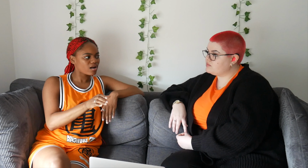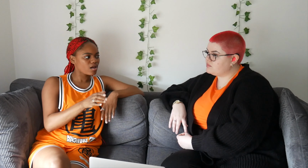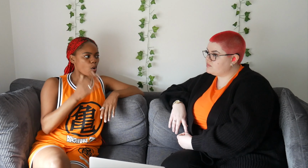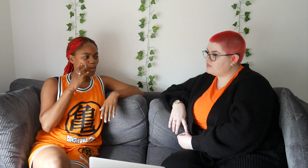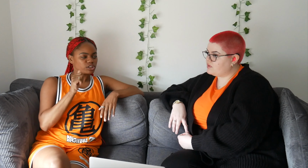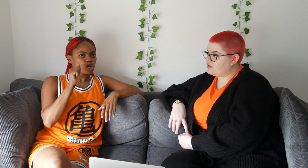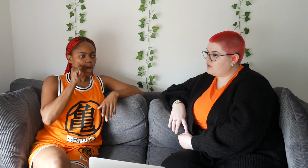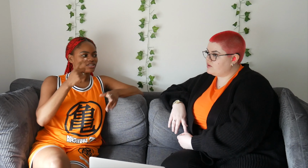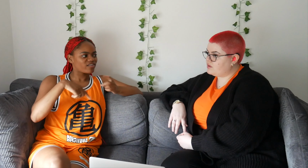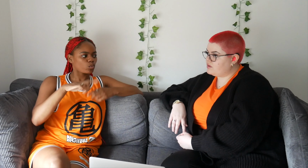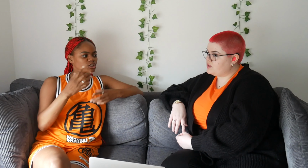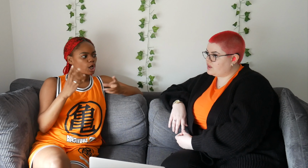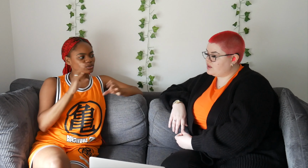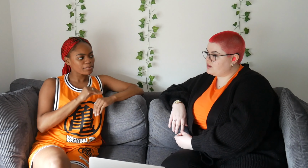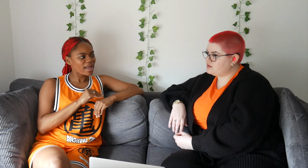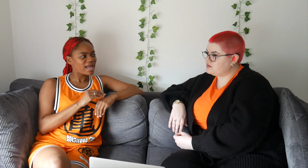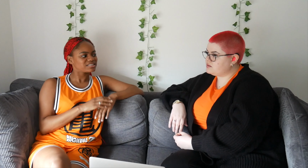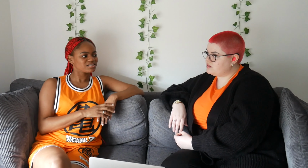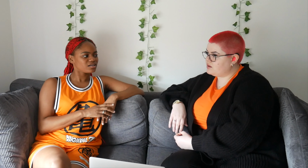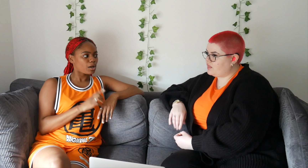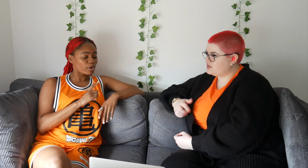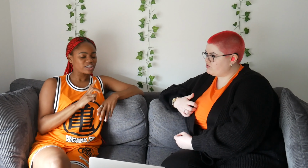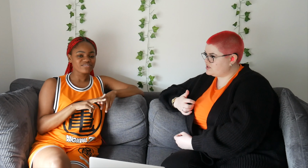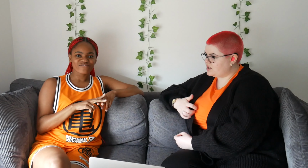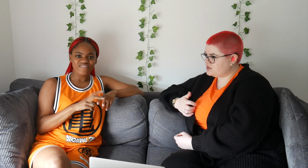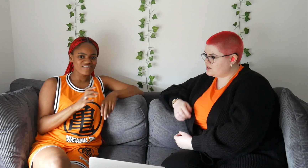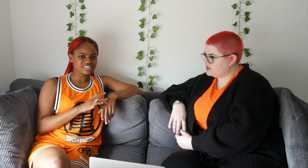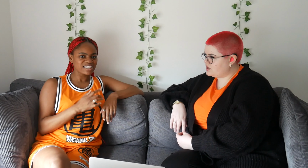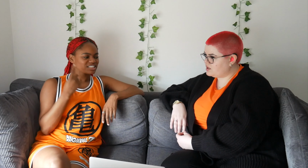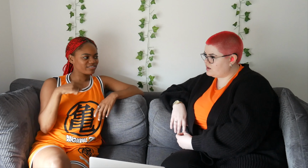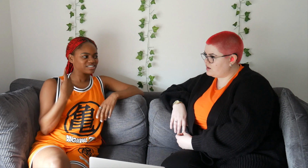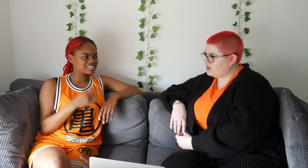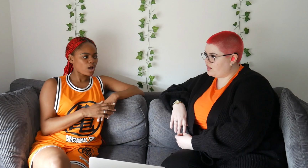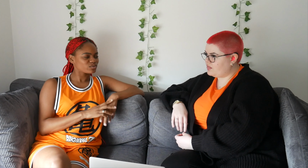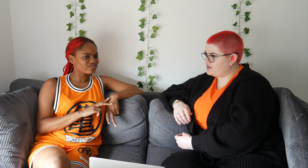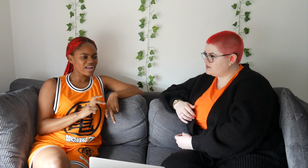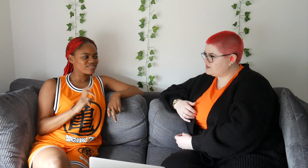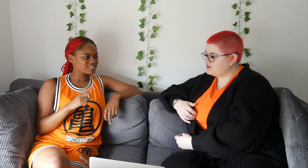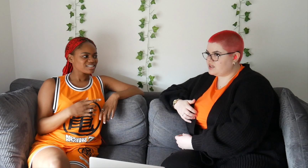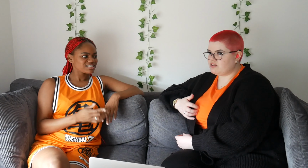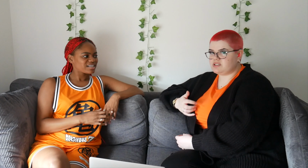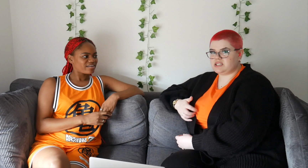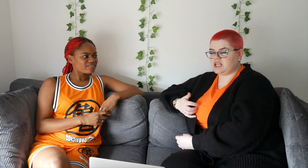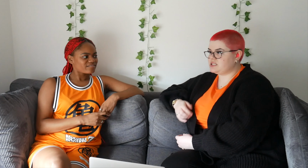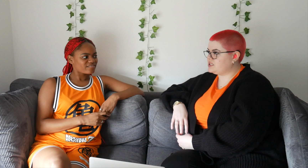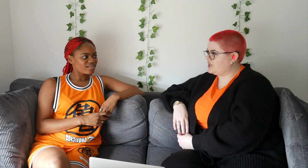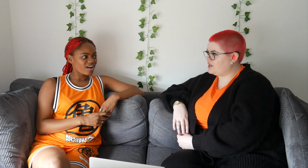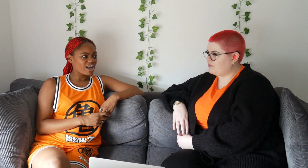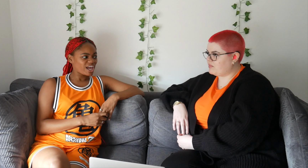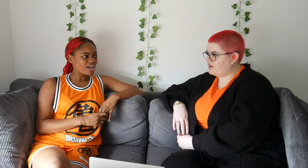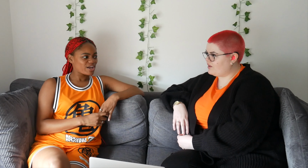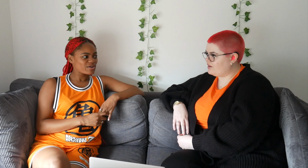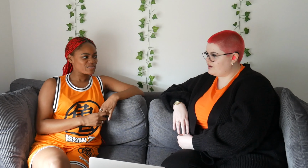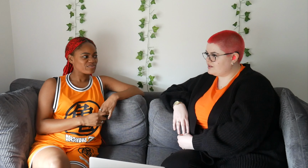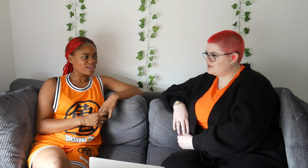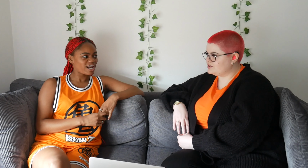when she knows everyone's going to bed. Yeah. Because it's very sensitive. That's sound, irritating. very sensitive. That is irritating. Oh